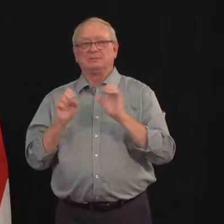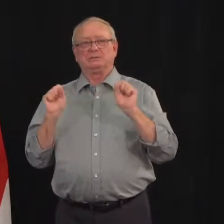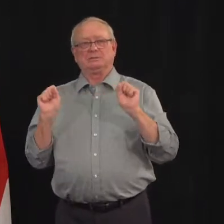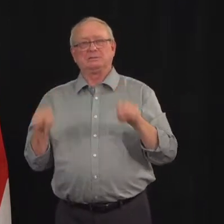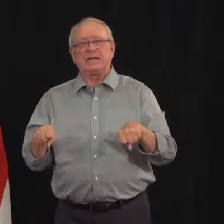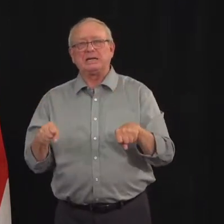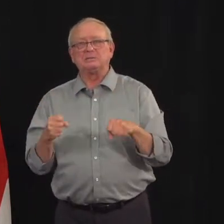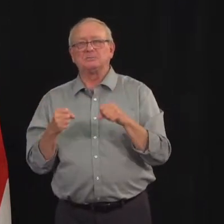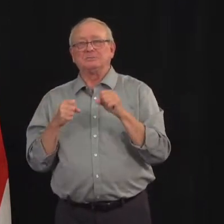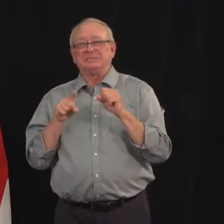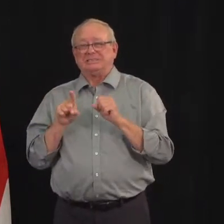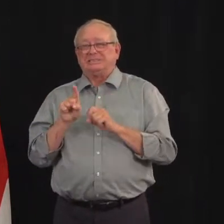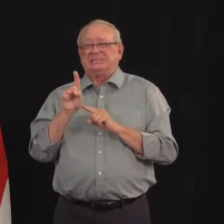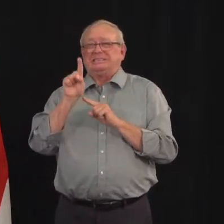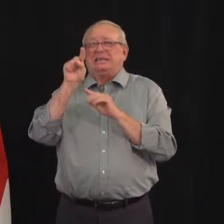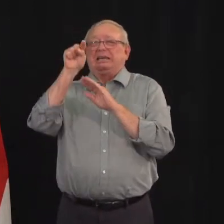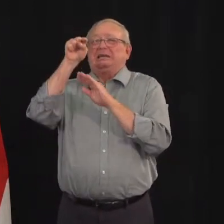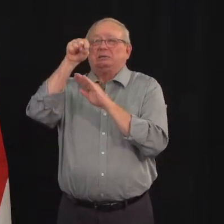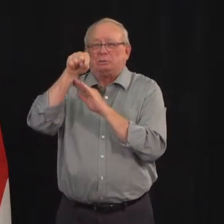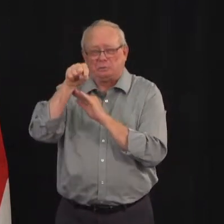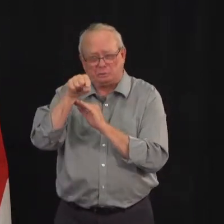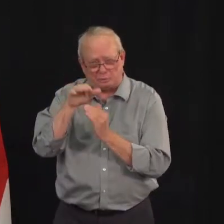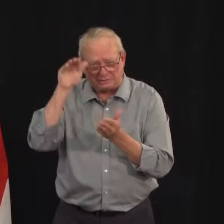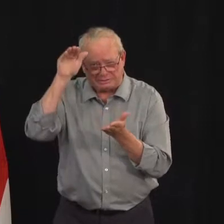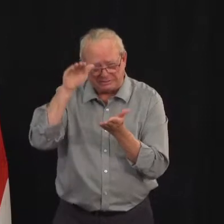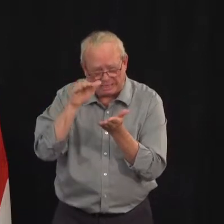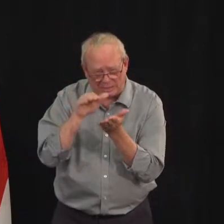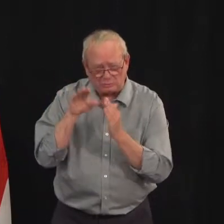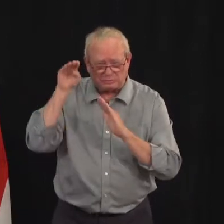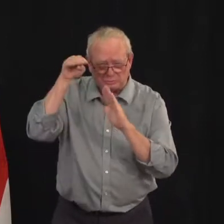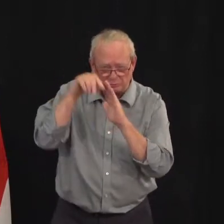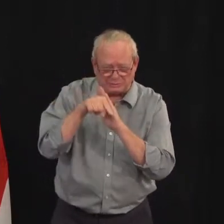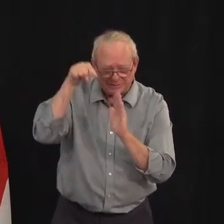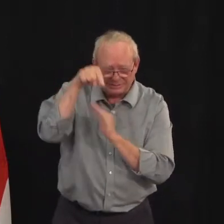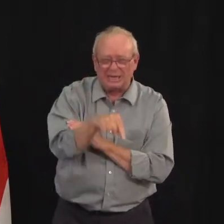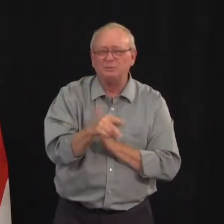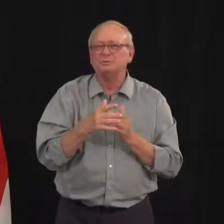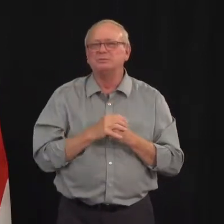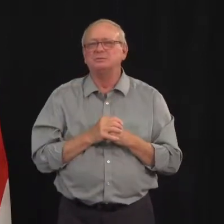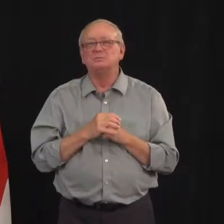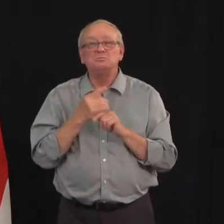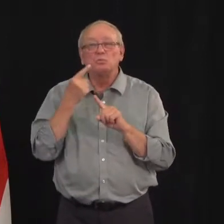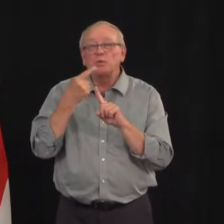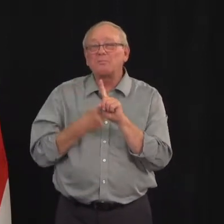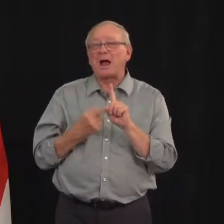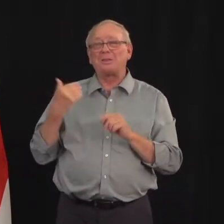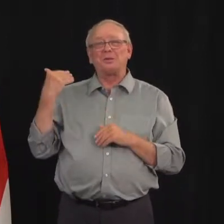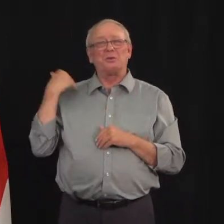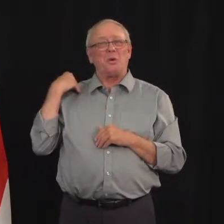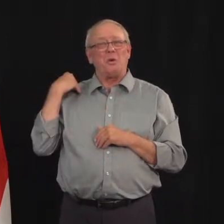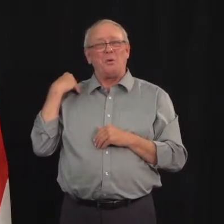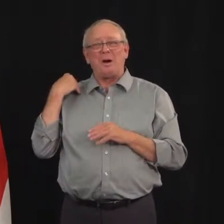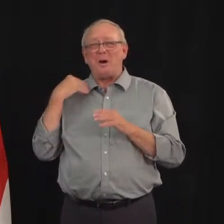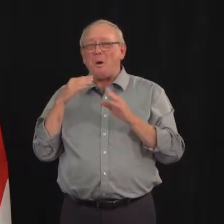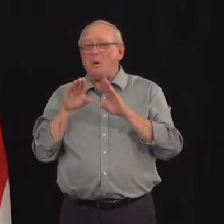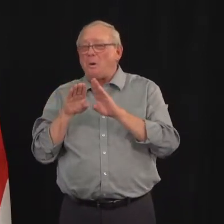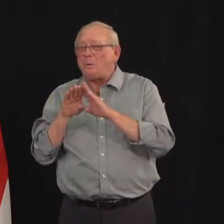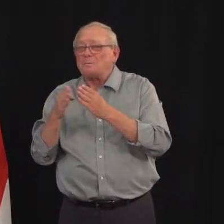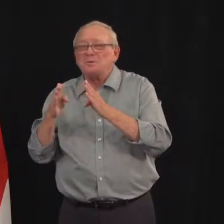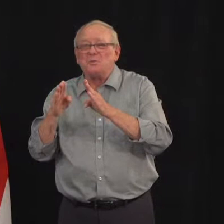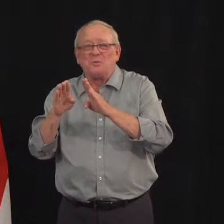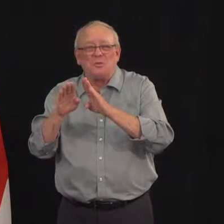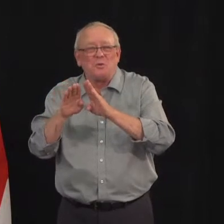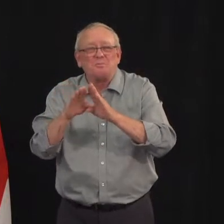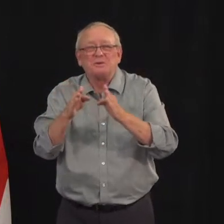positive direction. We can get back to where we were just a month ago when we moved forward with relaunch because our active case numbers were